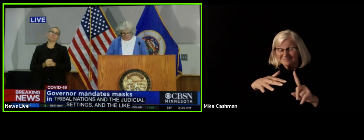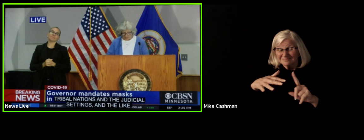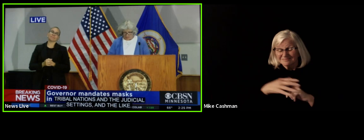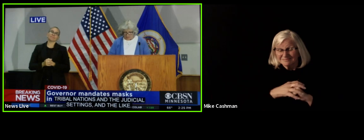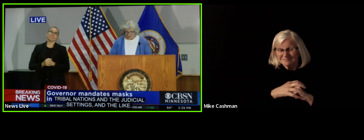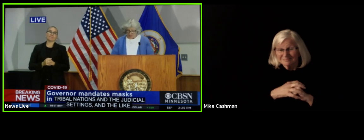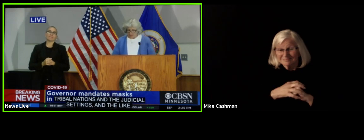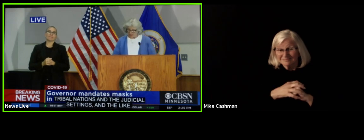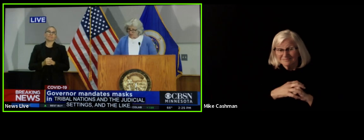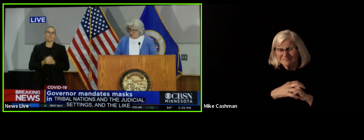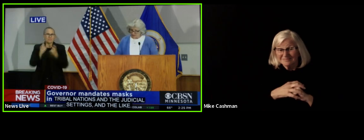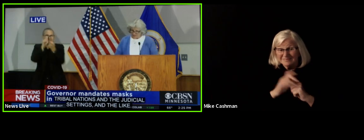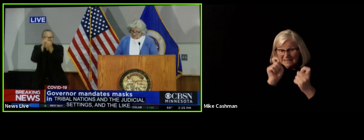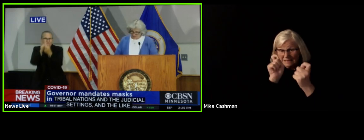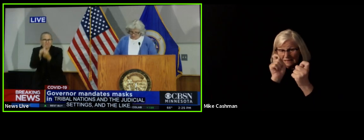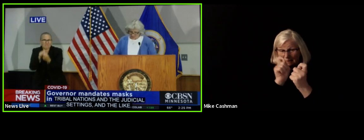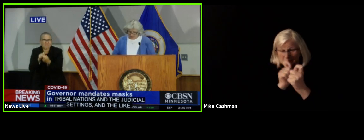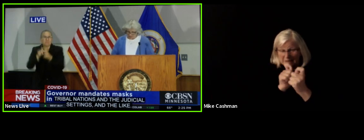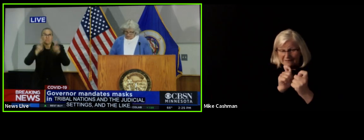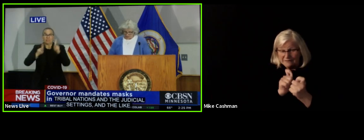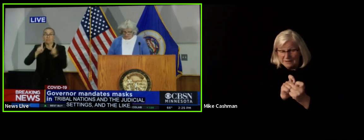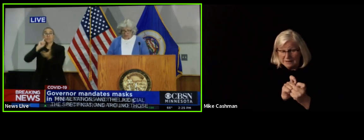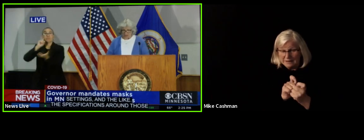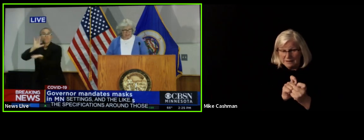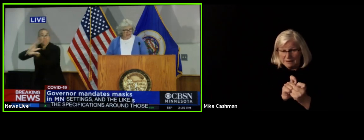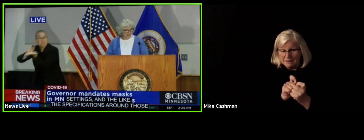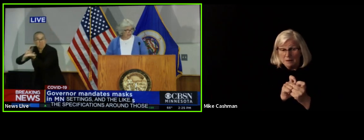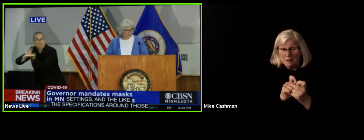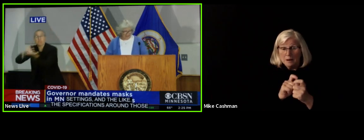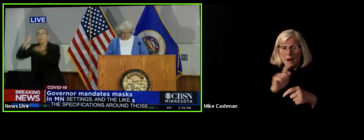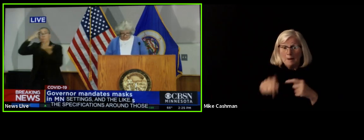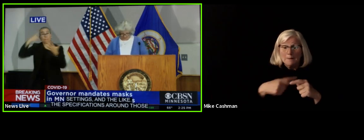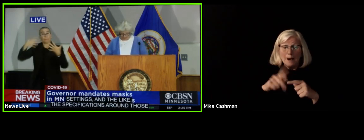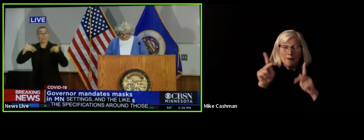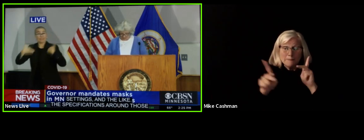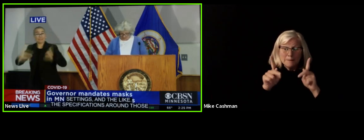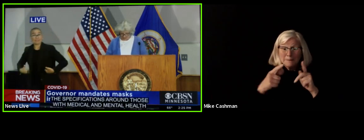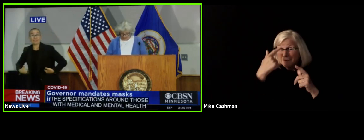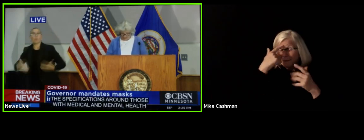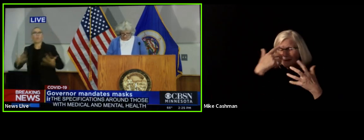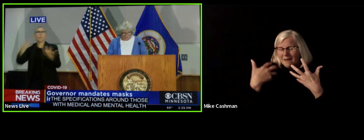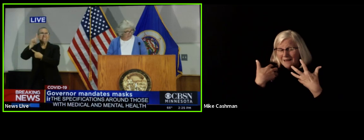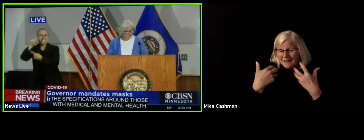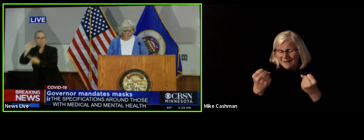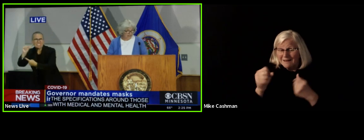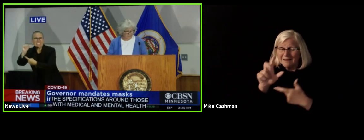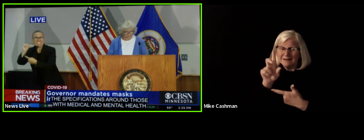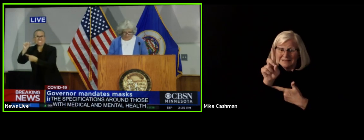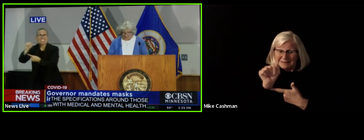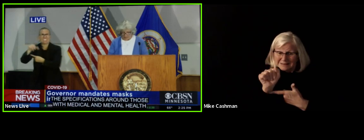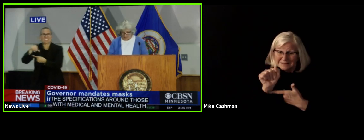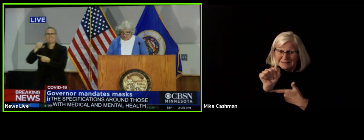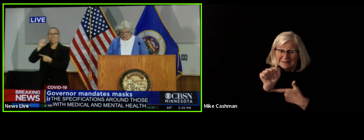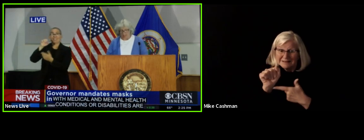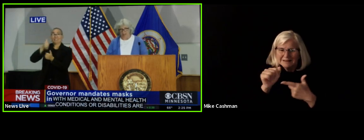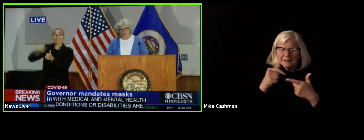specifications around those with medical and mental health conditions or disabilities are laid out in the executive order. It's about